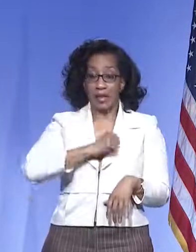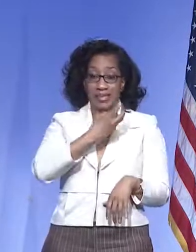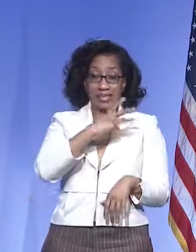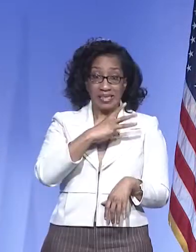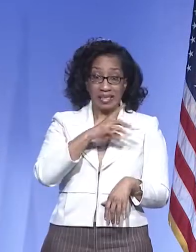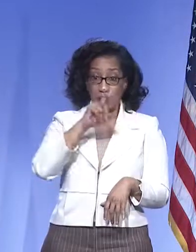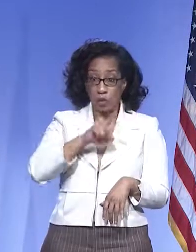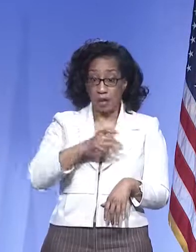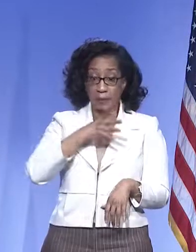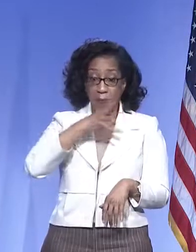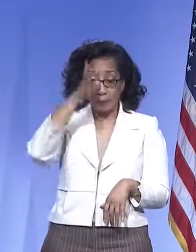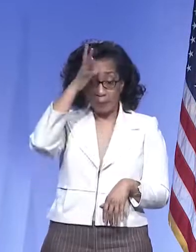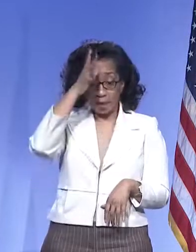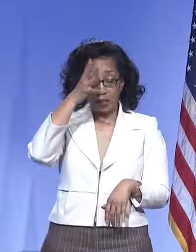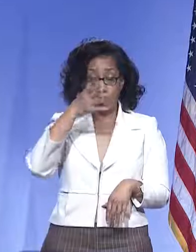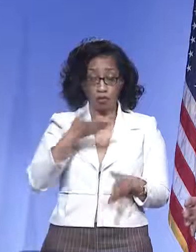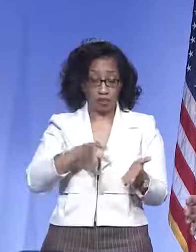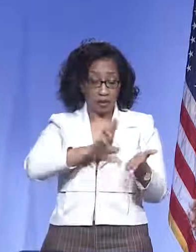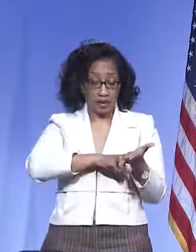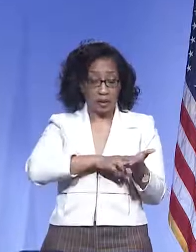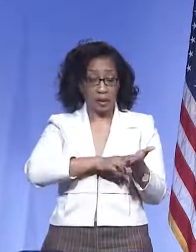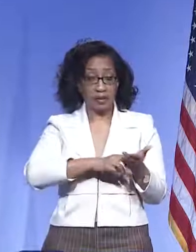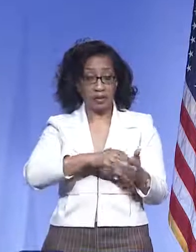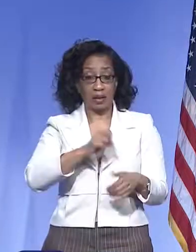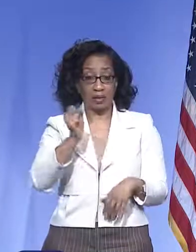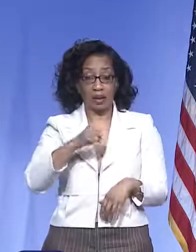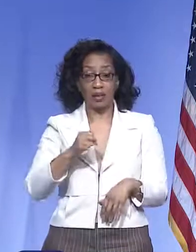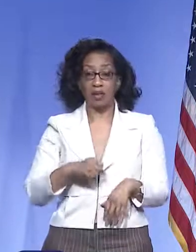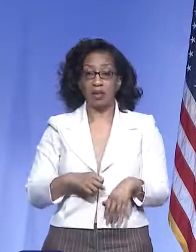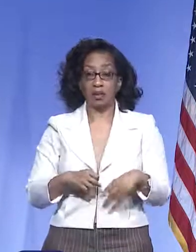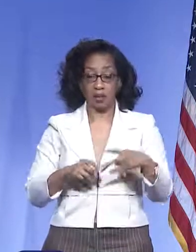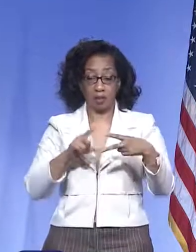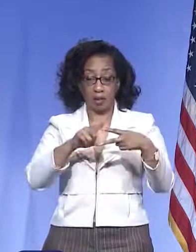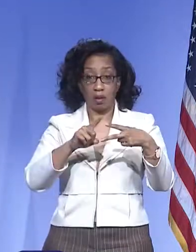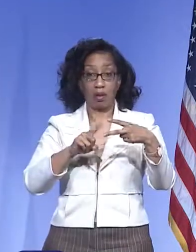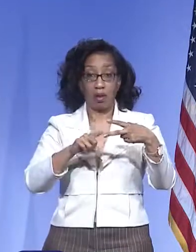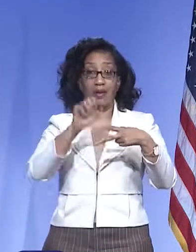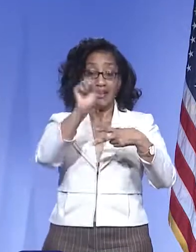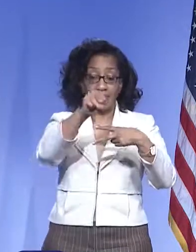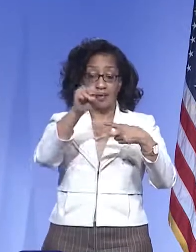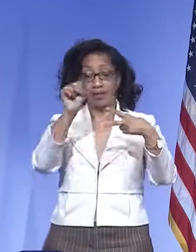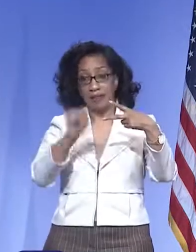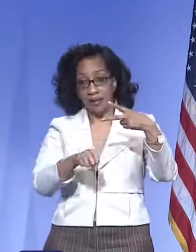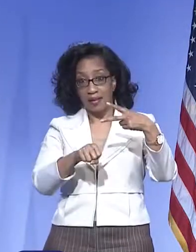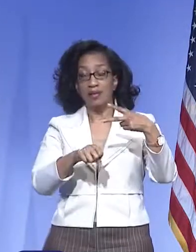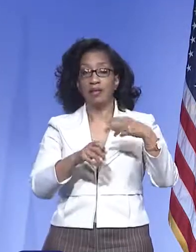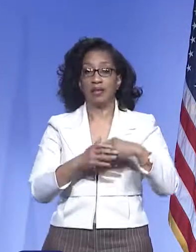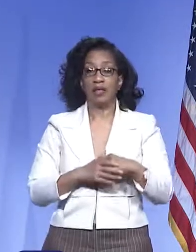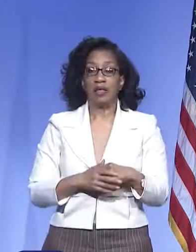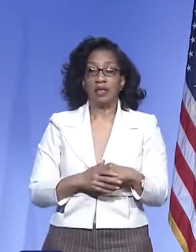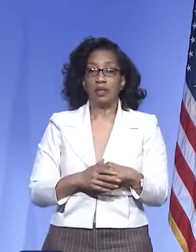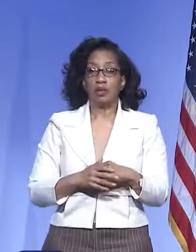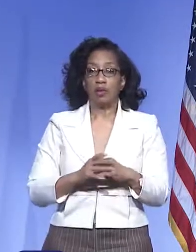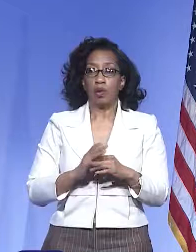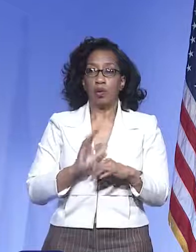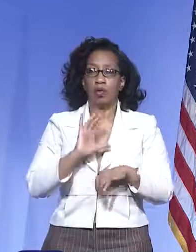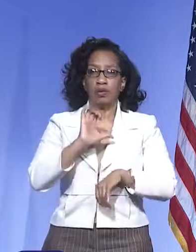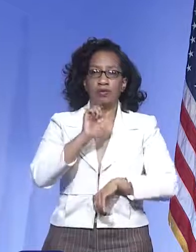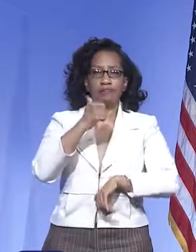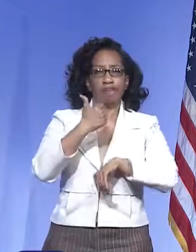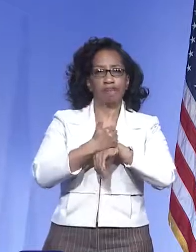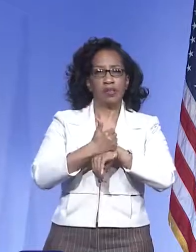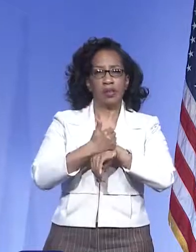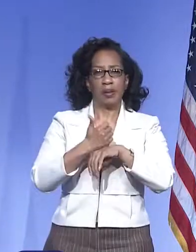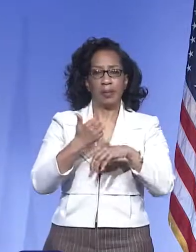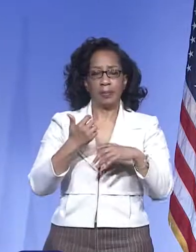vaccine? Yes. Yes to the second question and yes to the first question. We do have some safeguards in place, if you will. We have